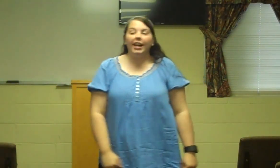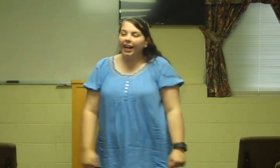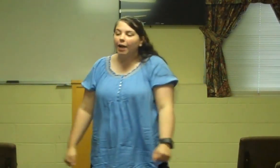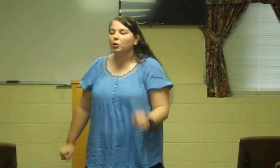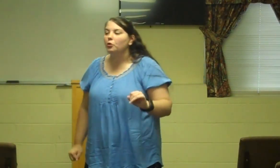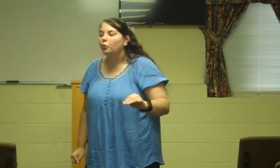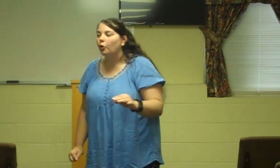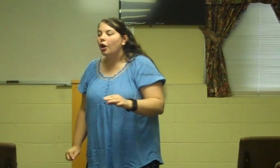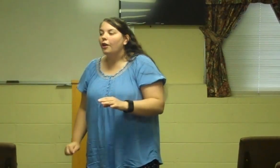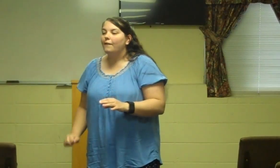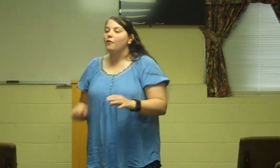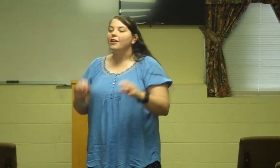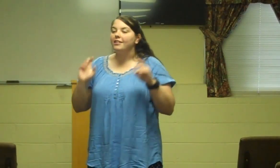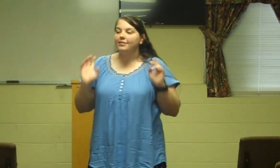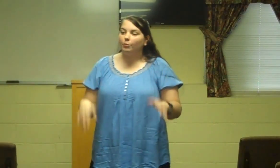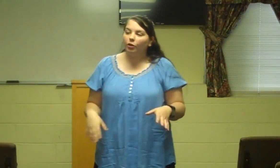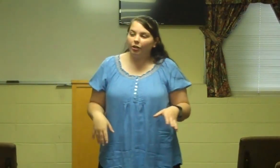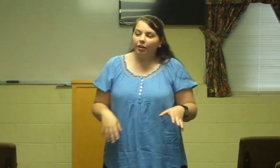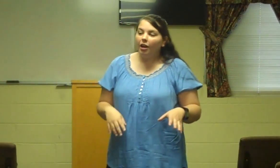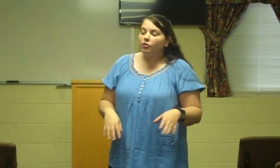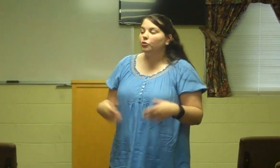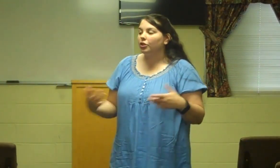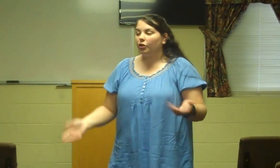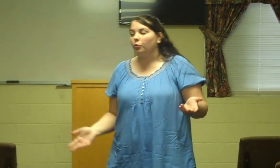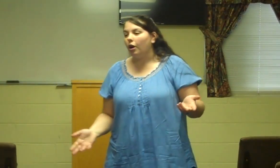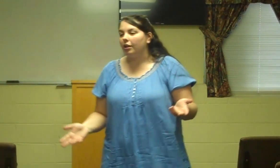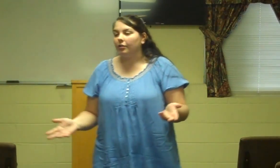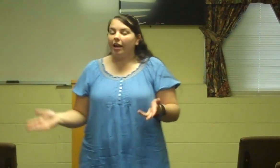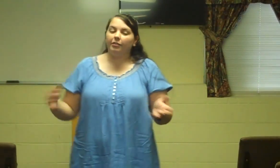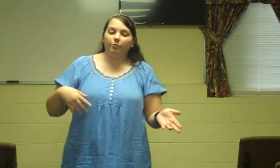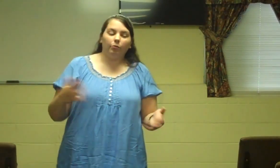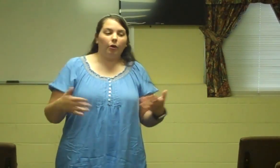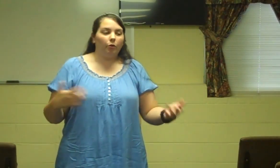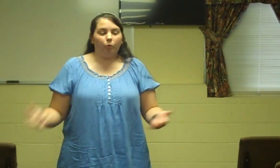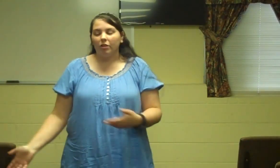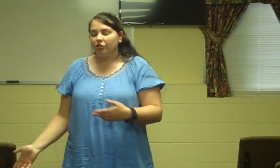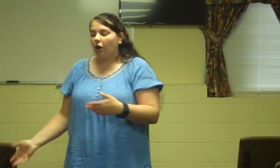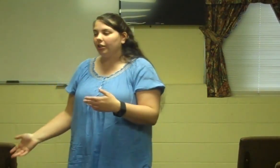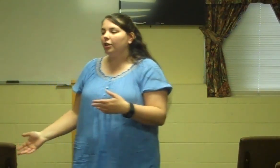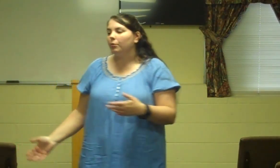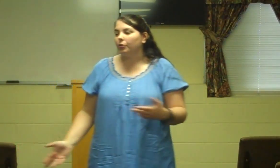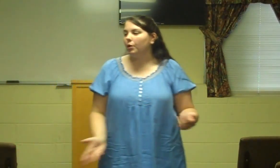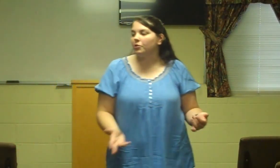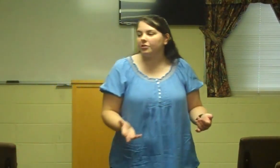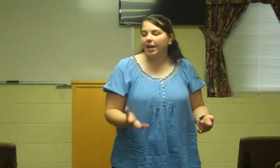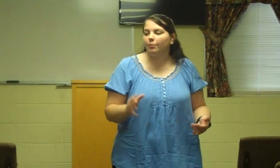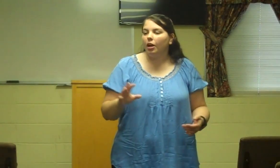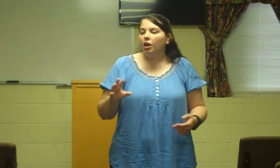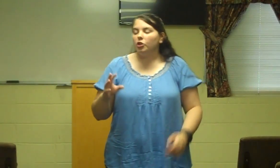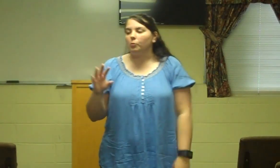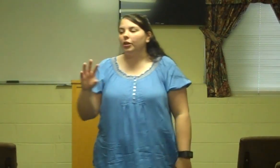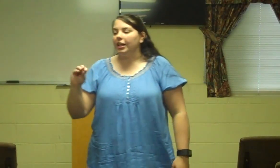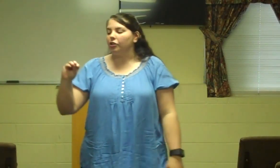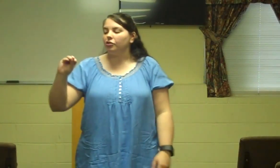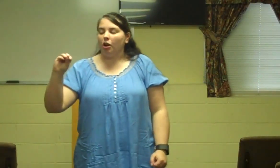Pretty and beautiful. They're very similar. So we're just going to learn one, and one's just on here, but they're pretty much the same. So pretty, you're going to start